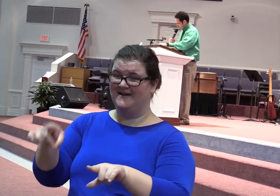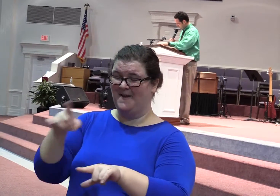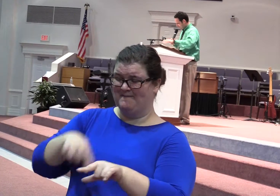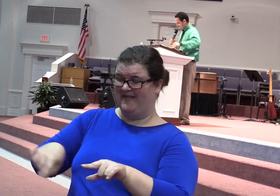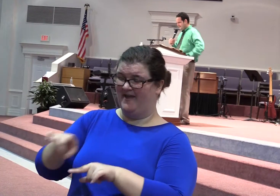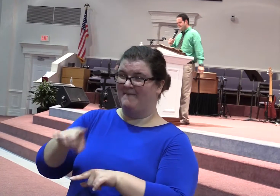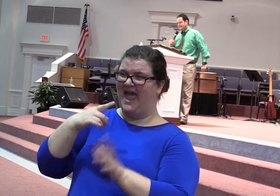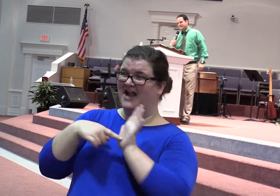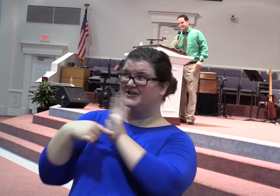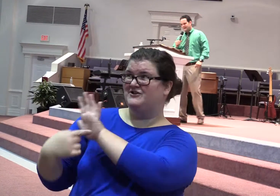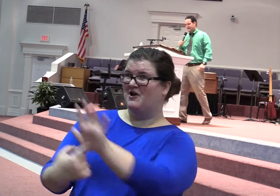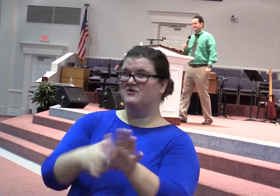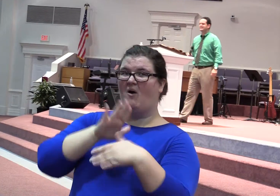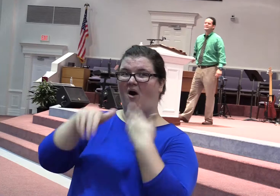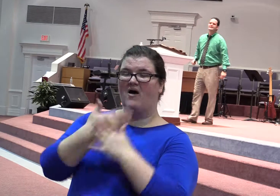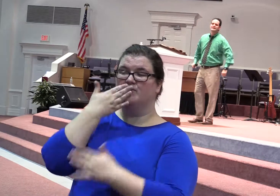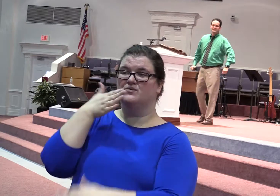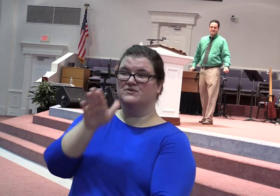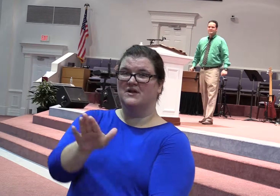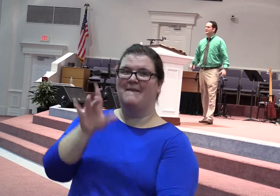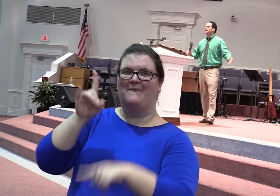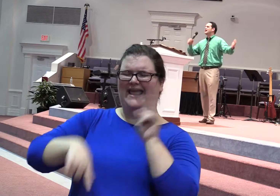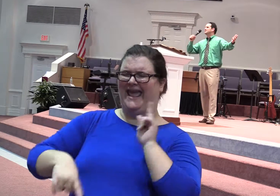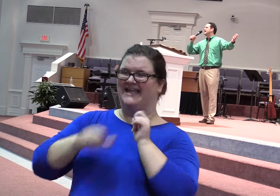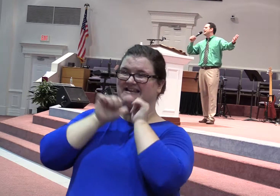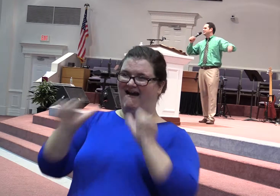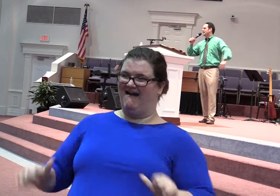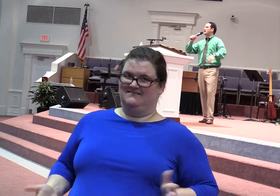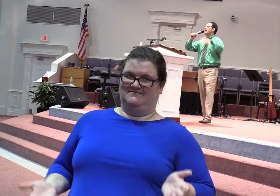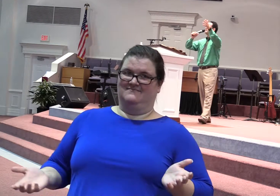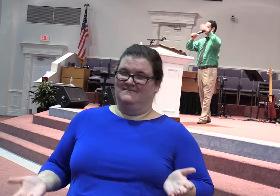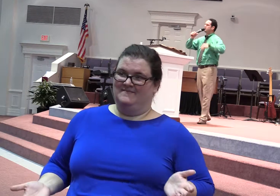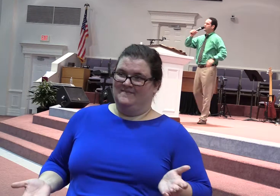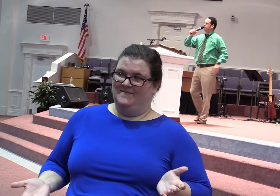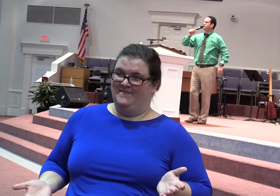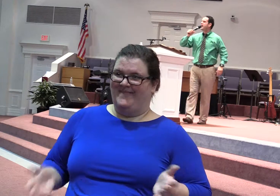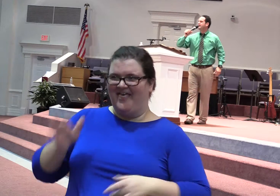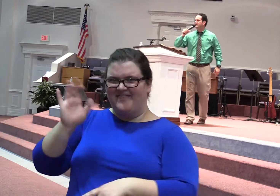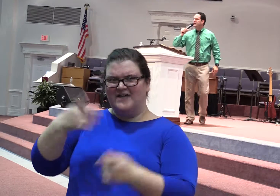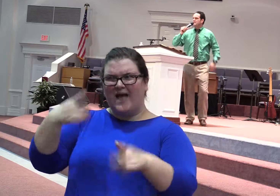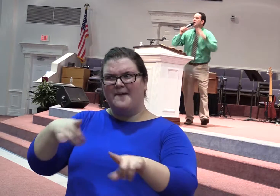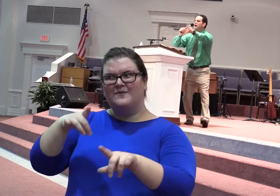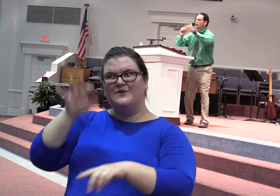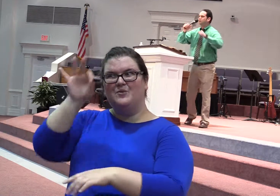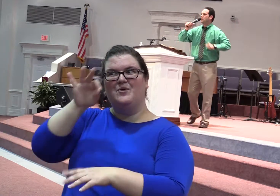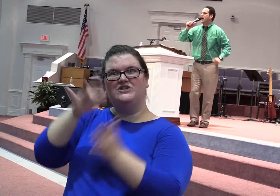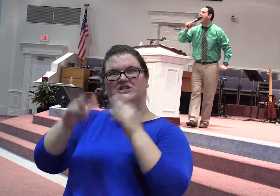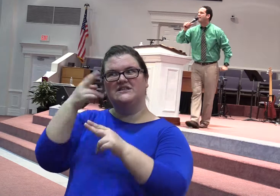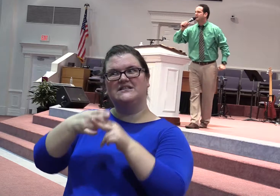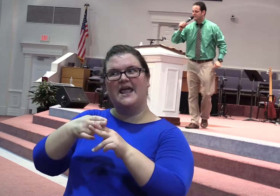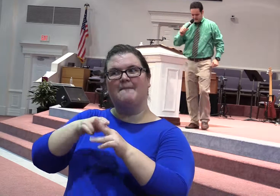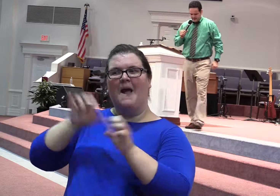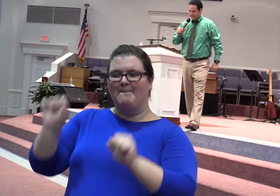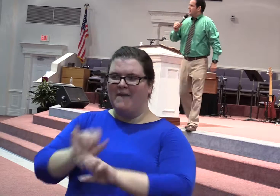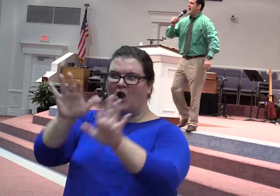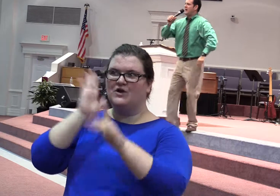manifest to all that are Jerusalem, and we cannot deny it. Cannot deny it. That's what happens when you preach the name. Miracles are going to